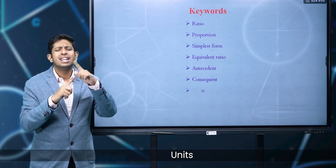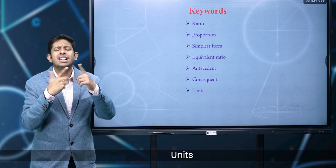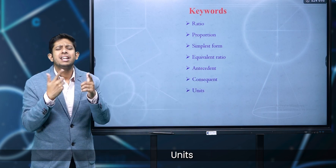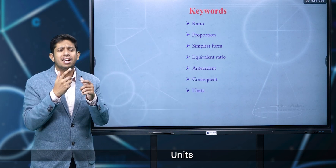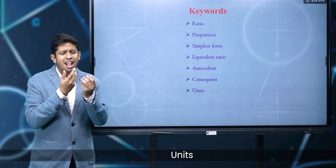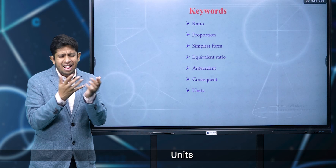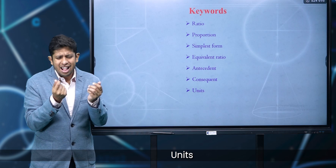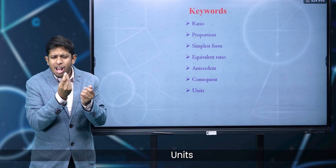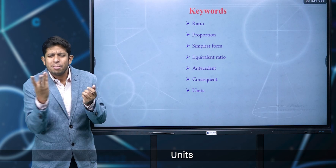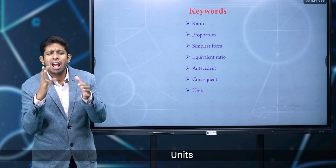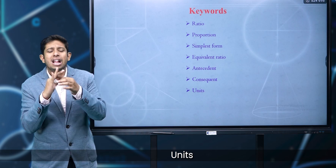units,